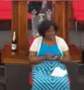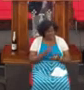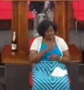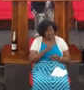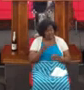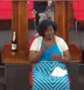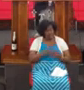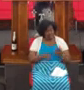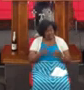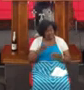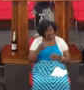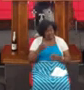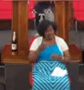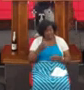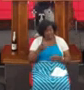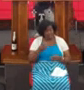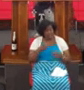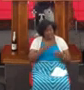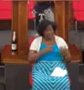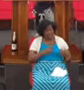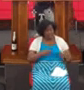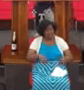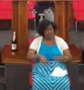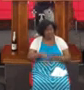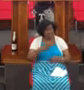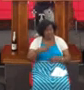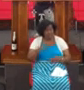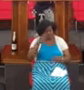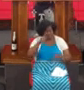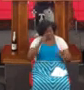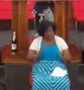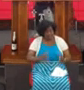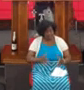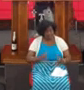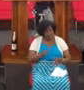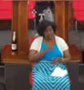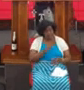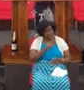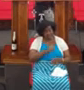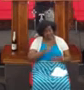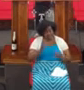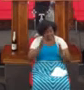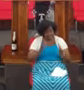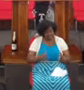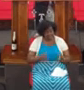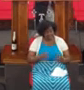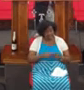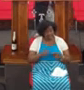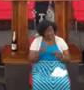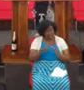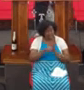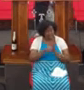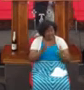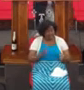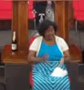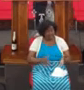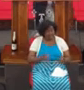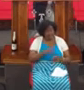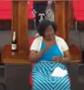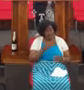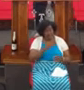14, your heart really goes out to the Pharisees and the Sadducees and to the lawyers and the chief